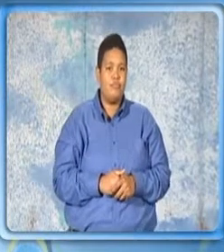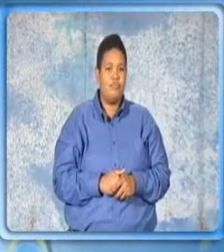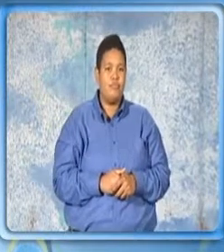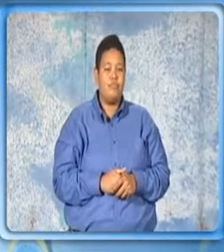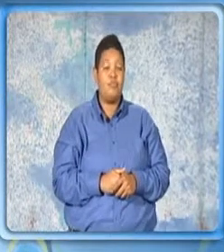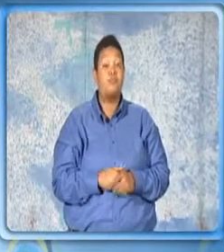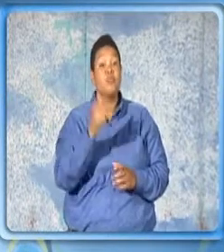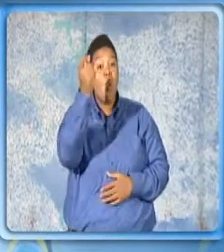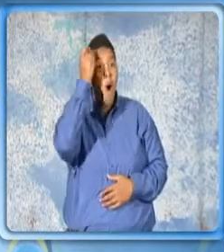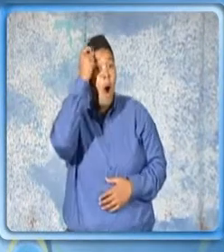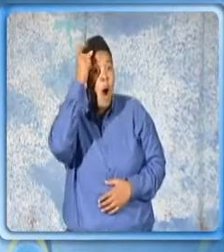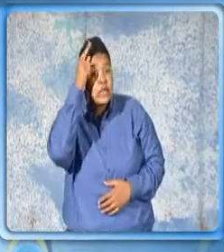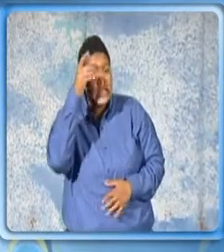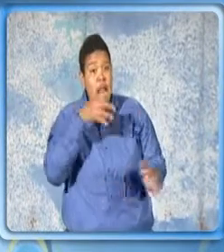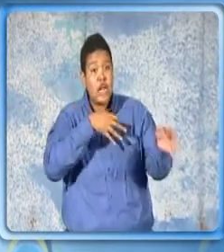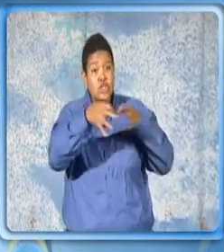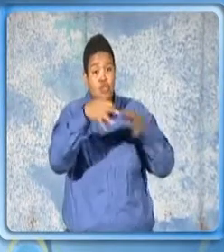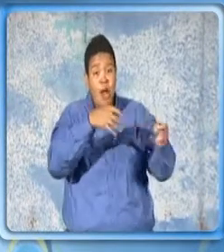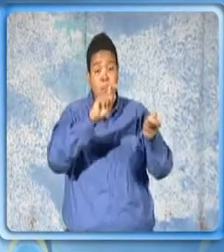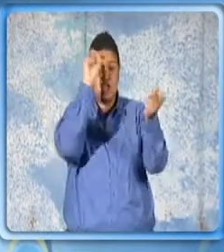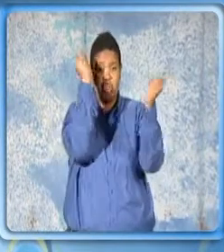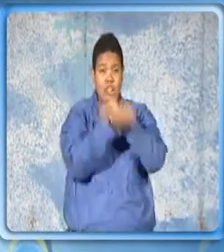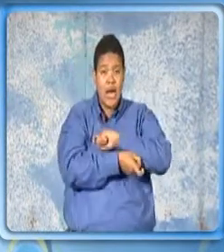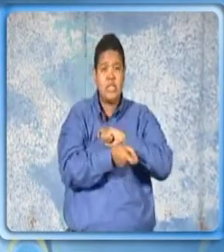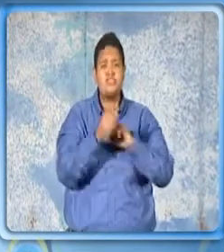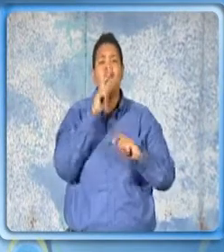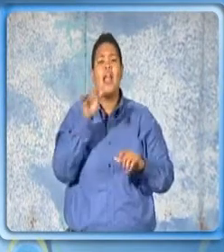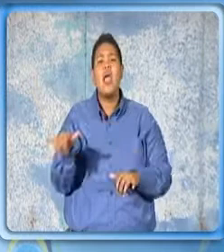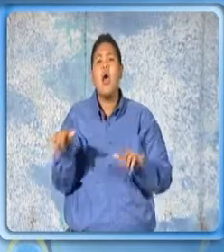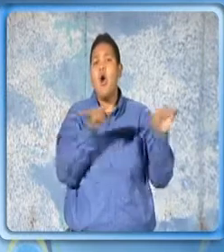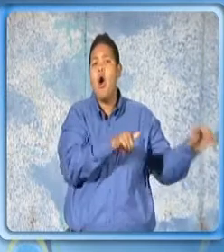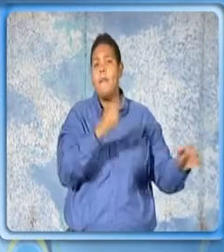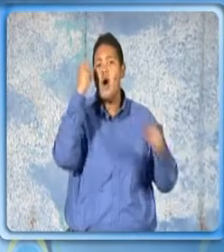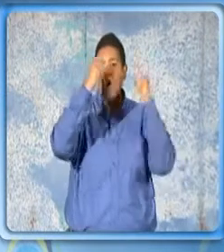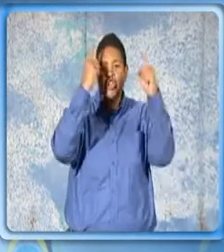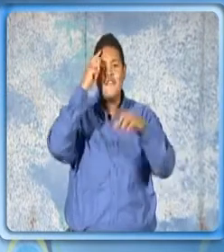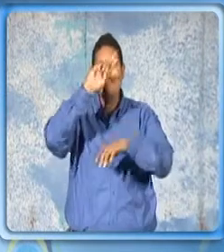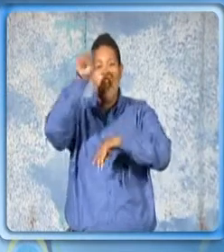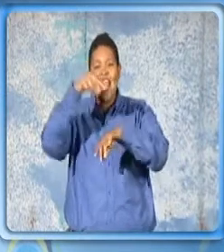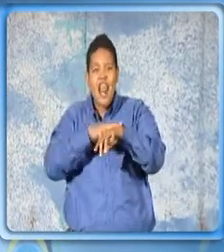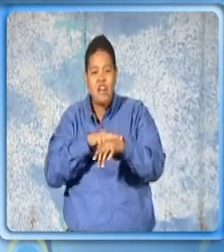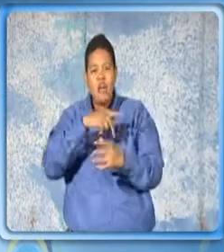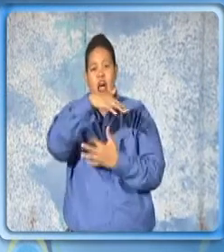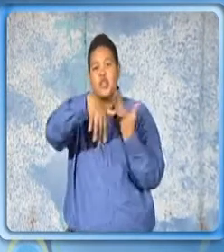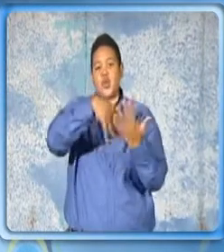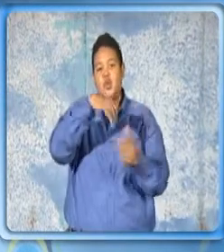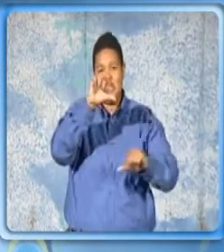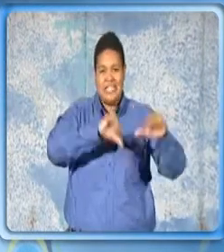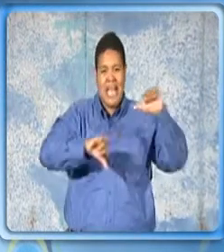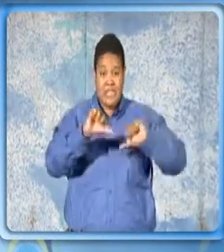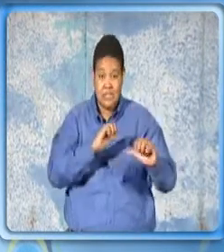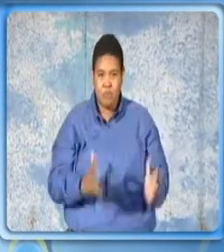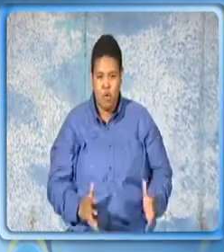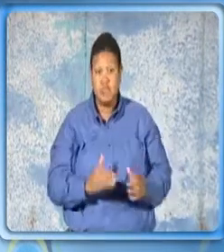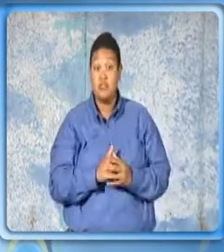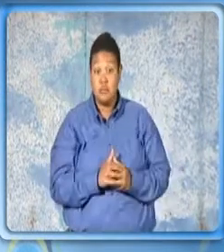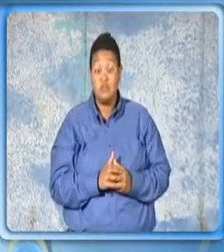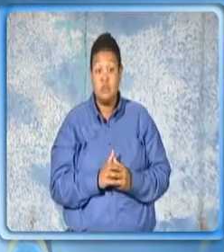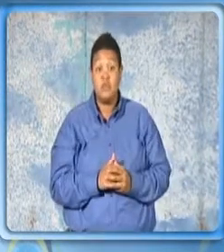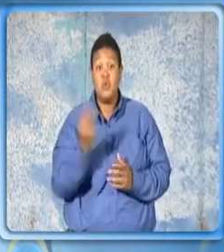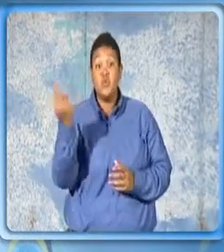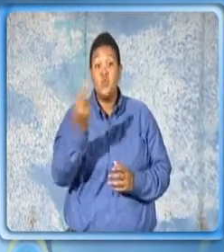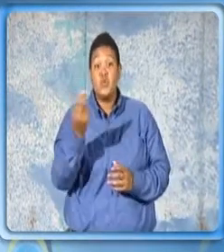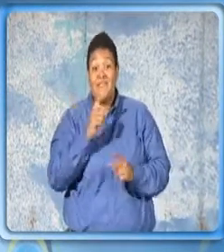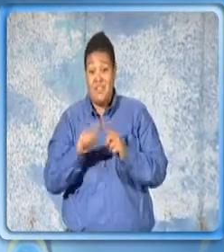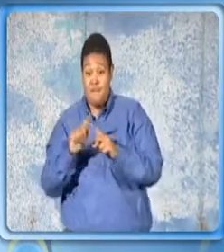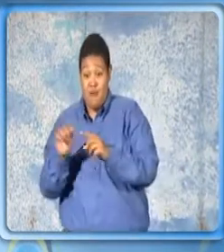To understand and describe change is a common concern of natural and social scientists. The use of functions